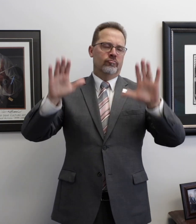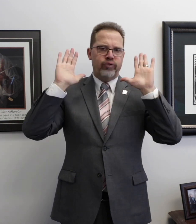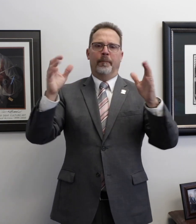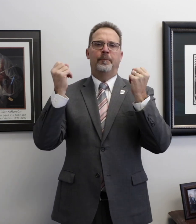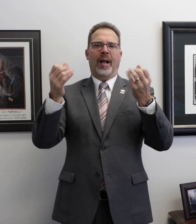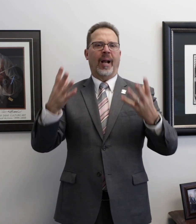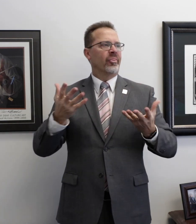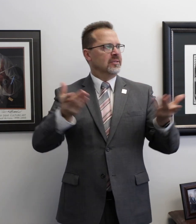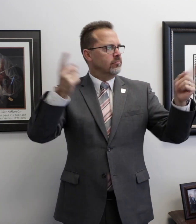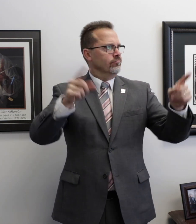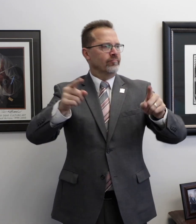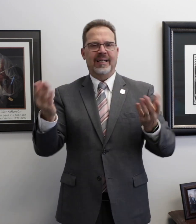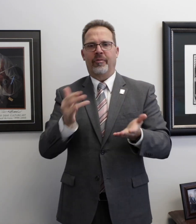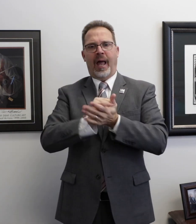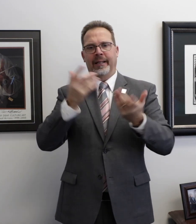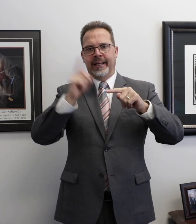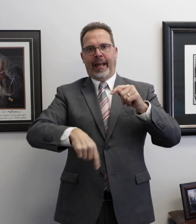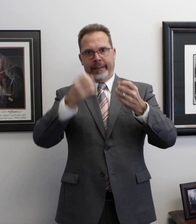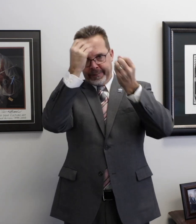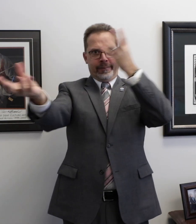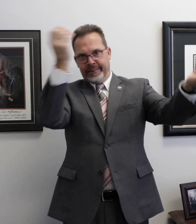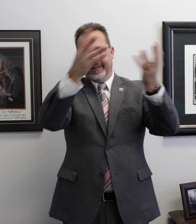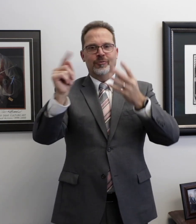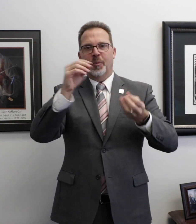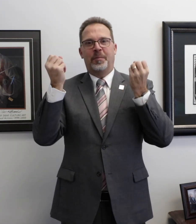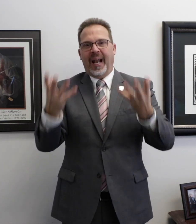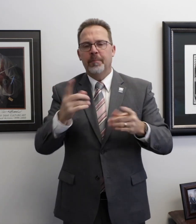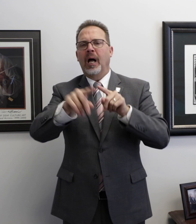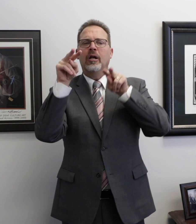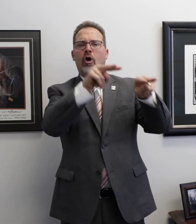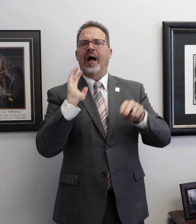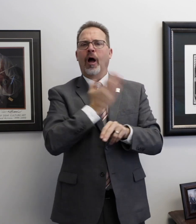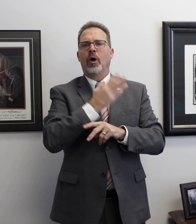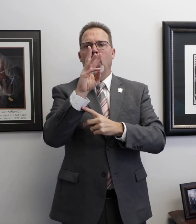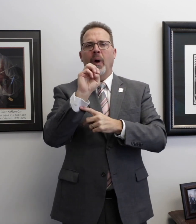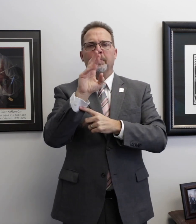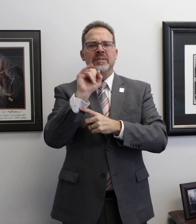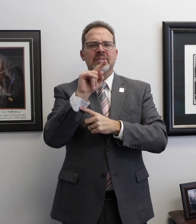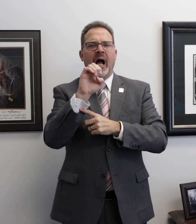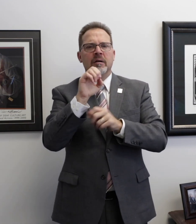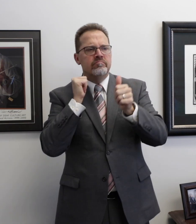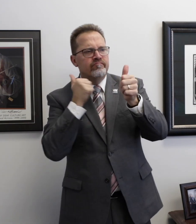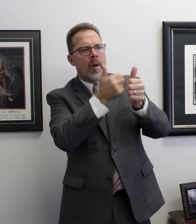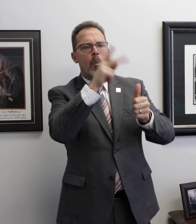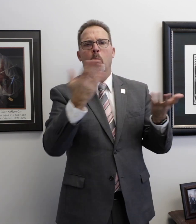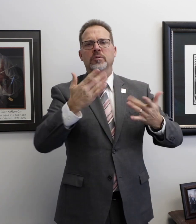and there are a number of things happening around the school that it's hard to even share all of them with you. You can stay updated on everything happening at the school by looking